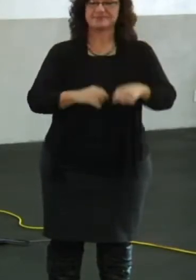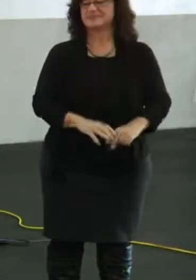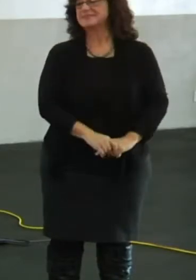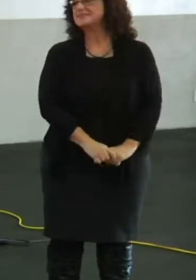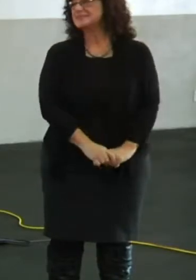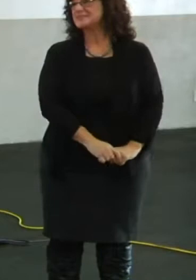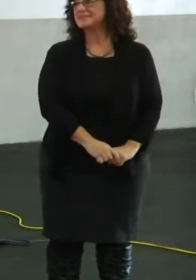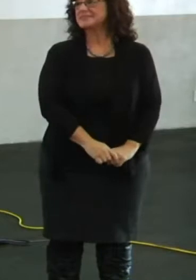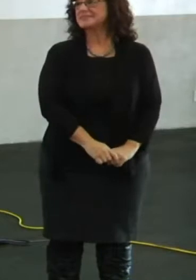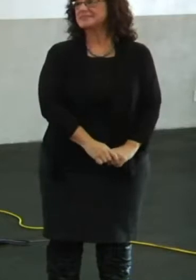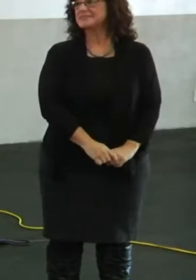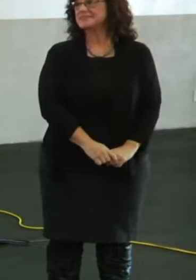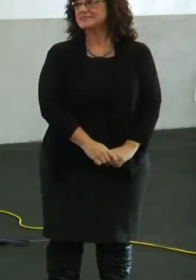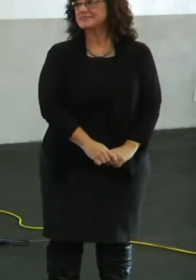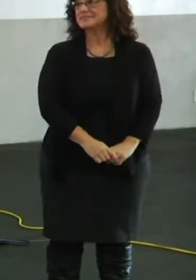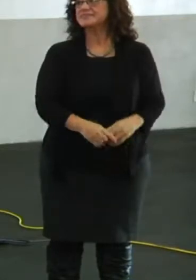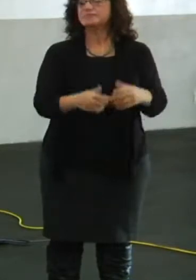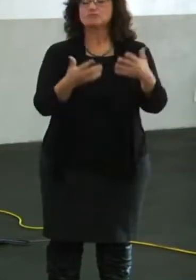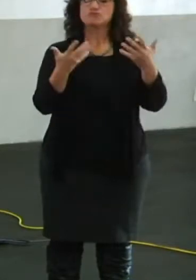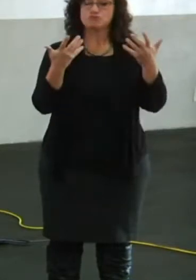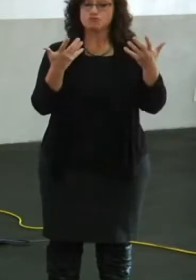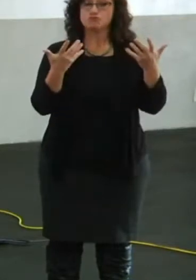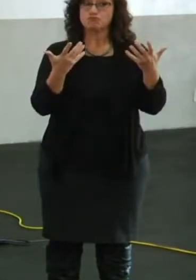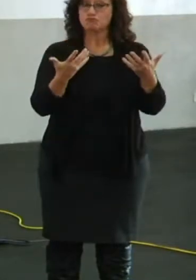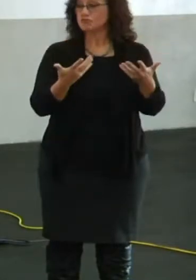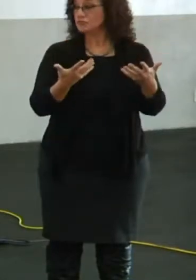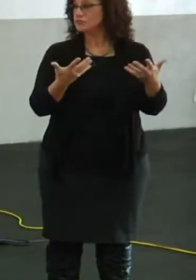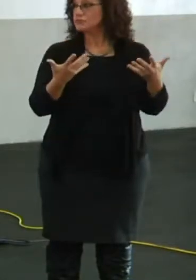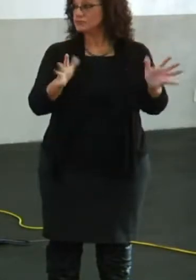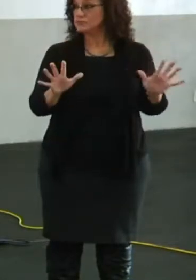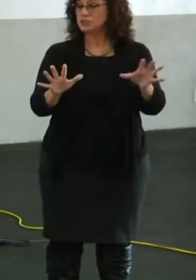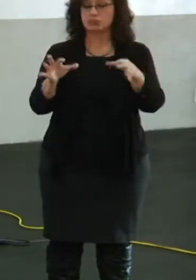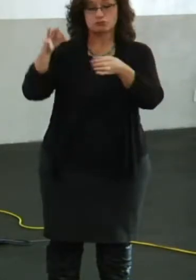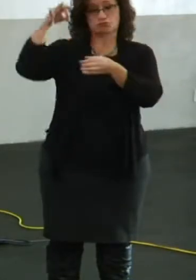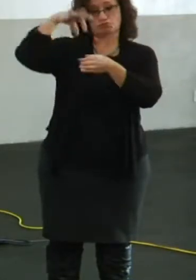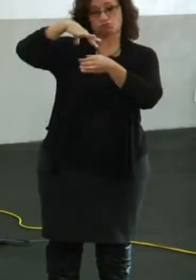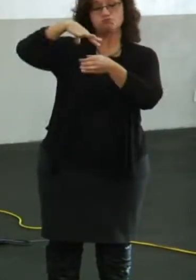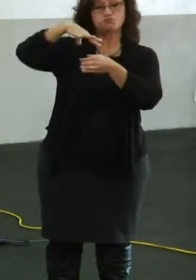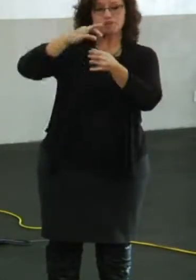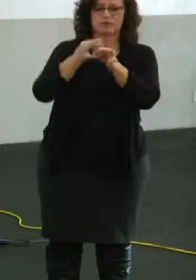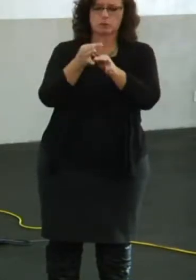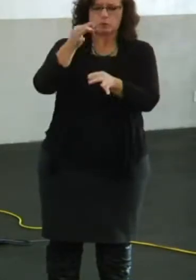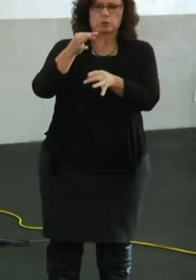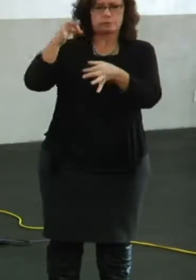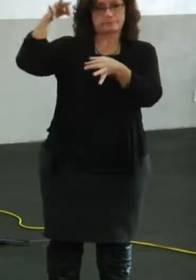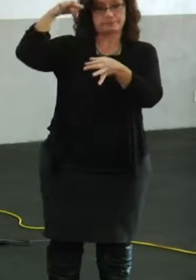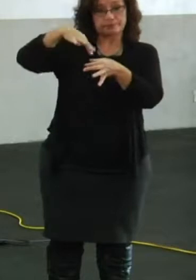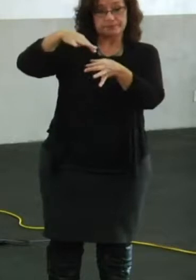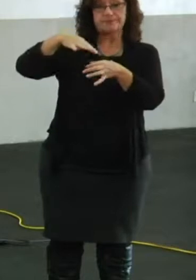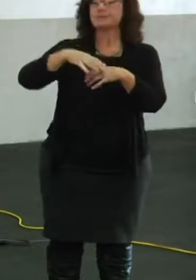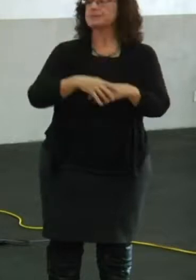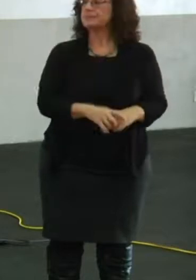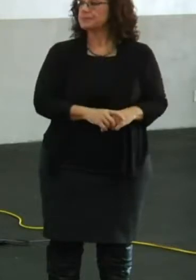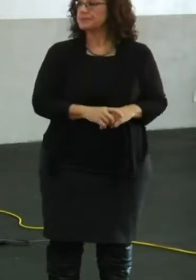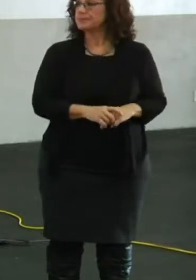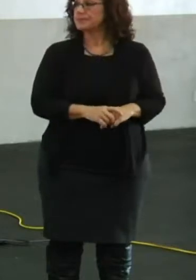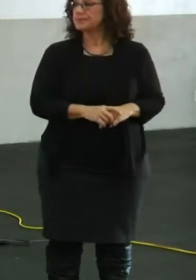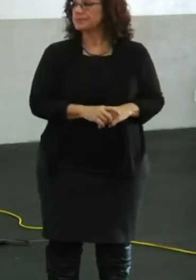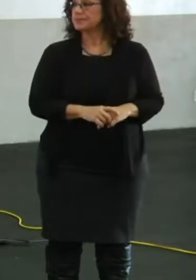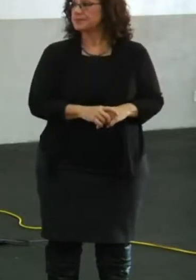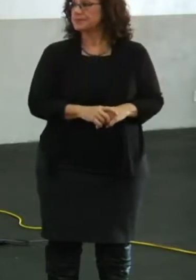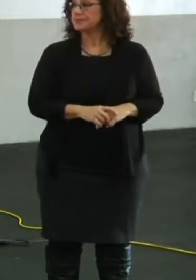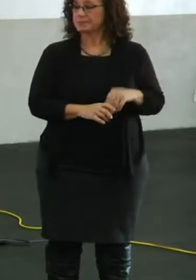and then after that, you're gonna put it in a testing tube, send it to, and